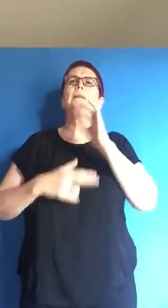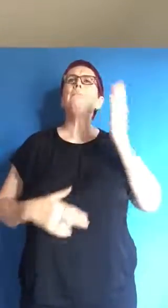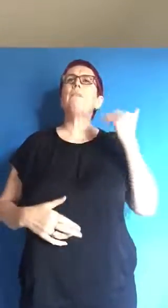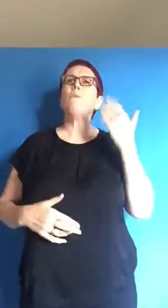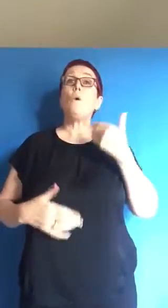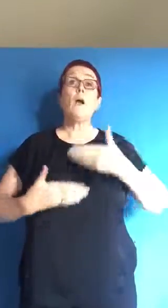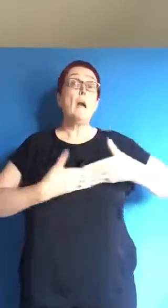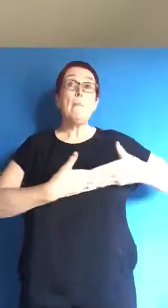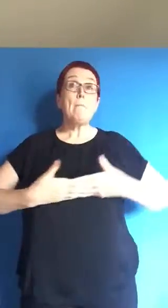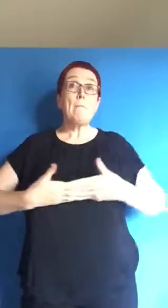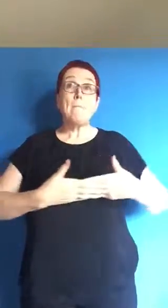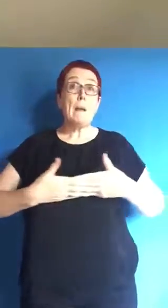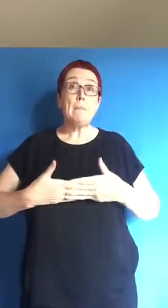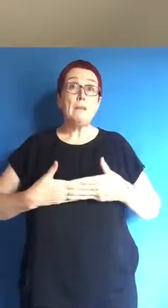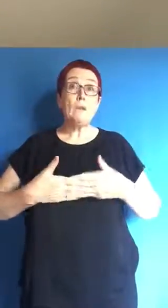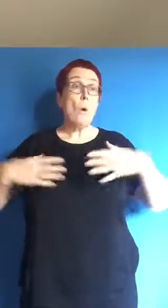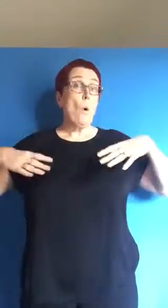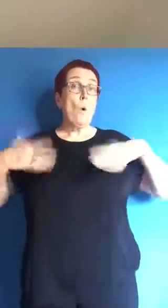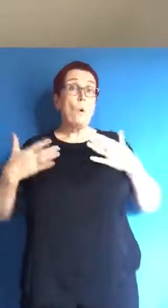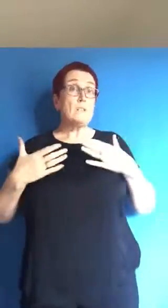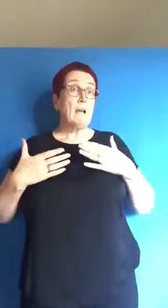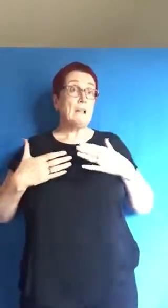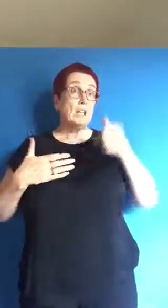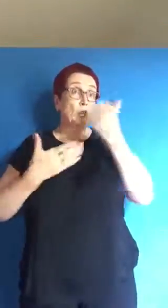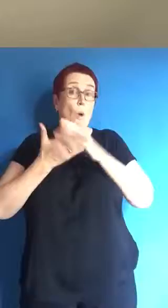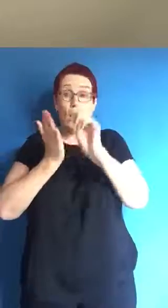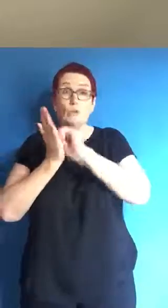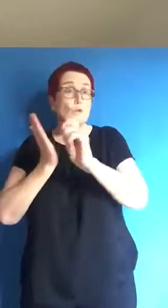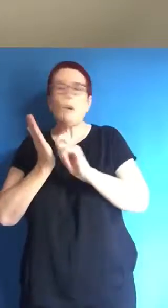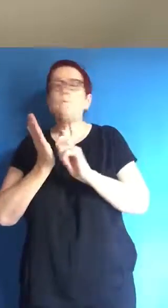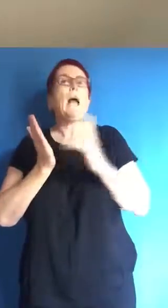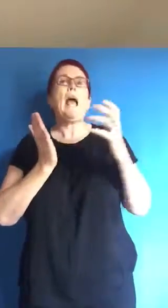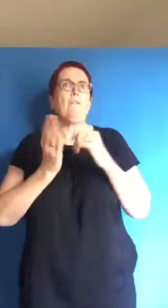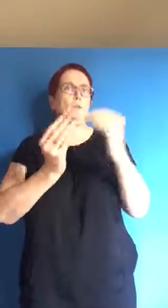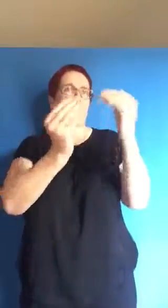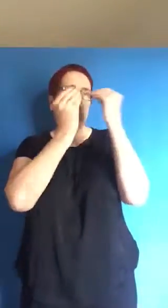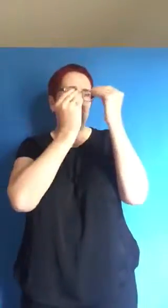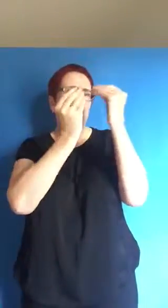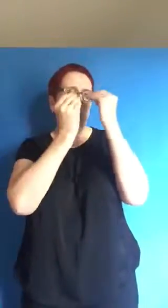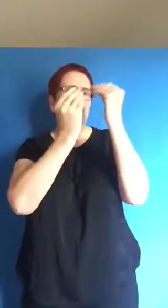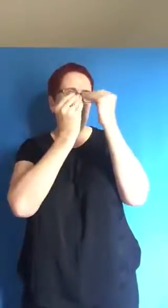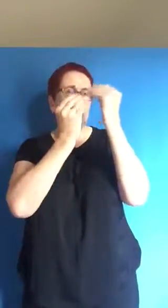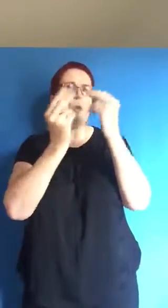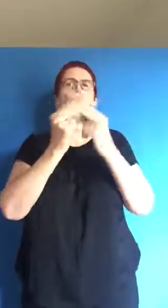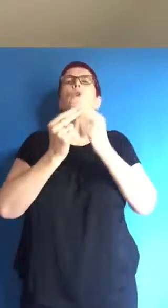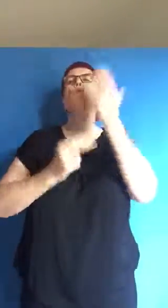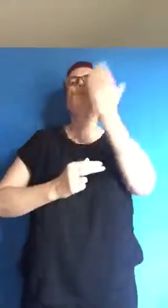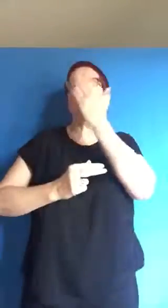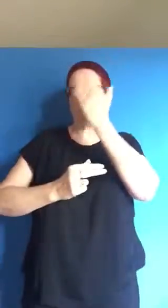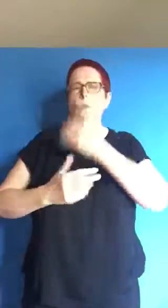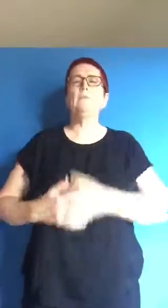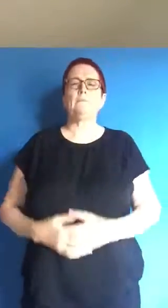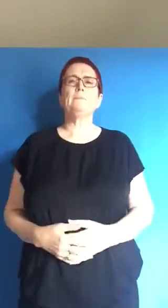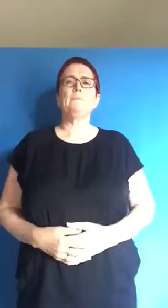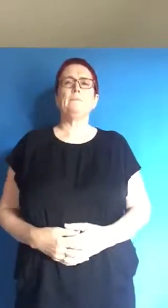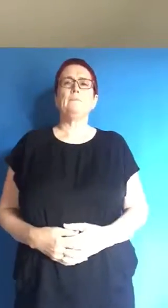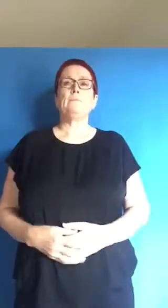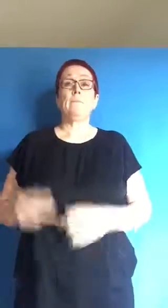children have no instinctive tendency to write, but have to learn it through instruction and schooling. A second thing not